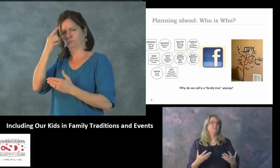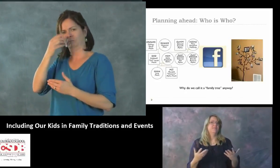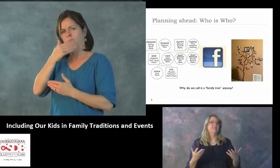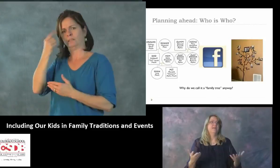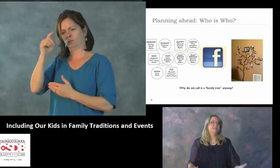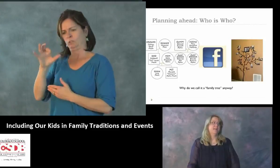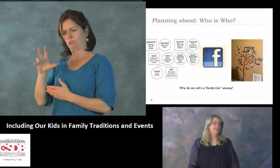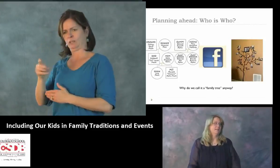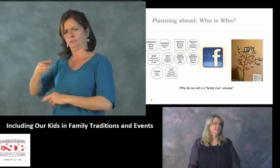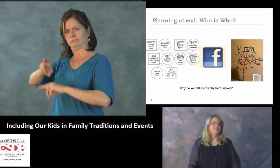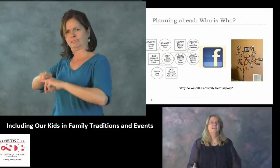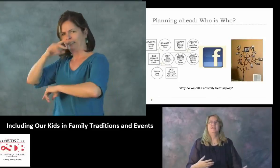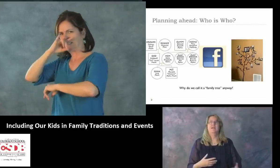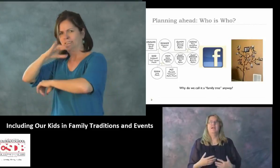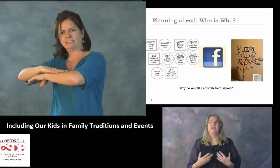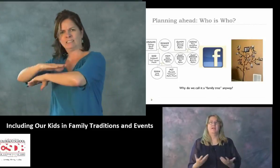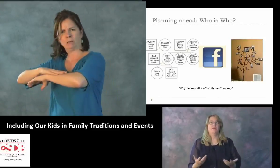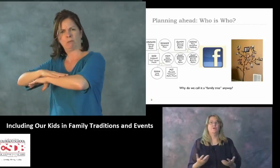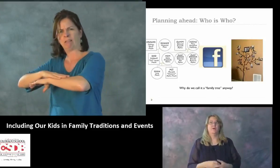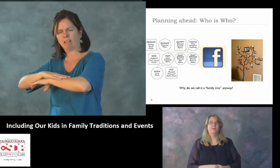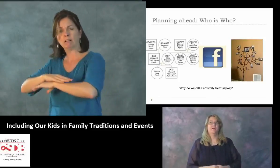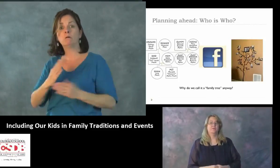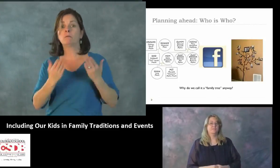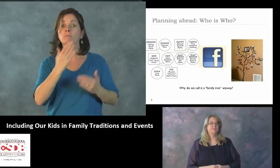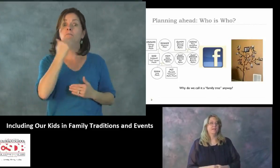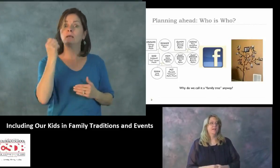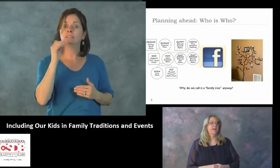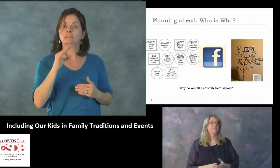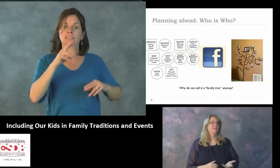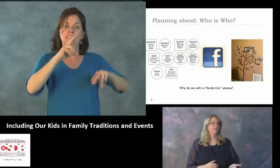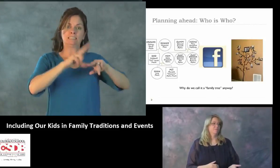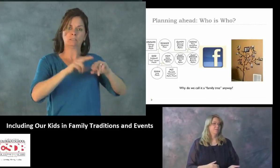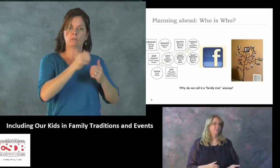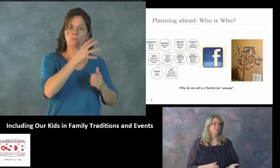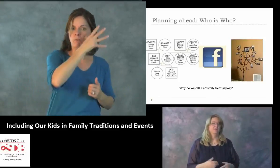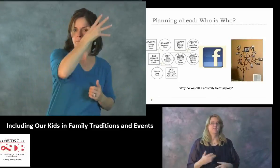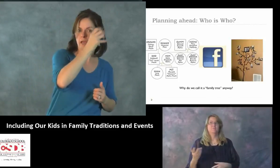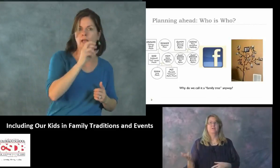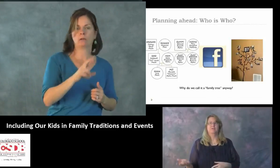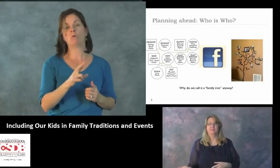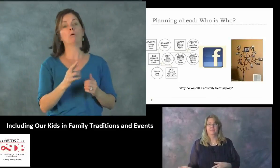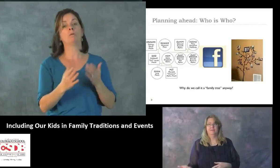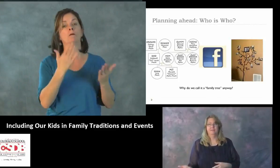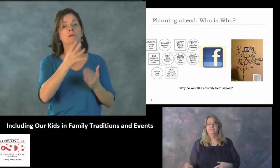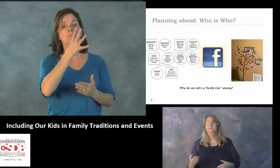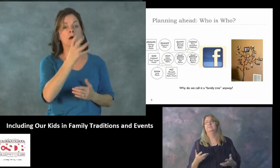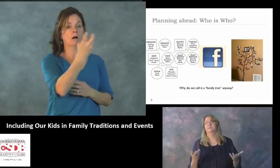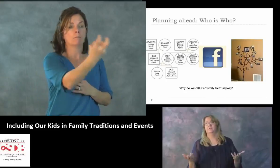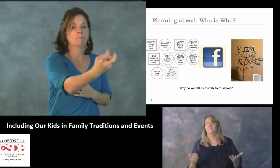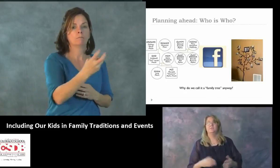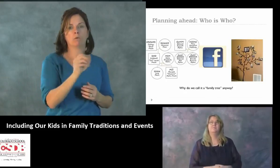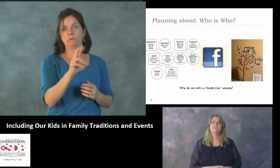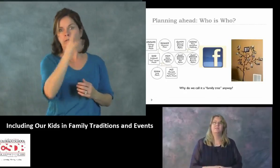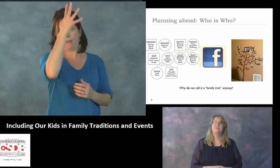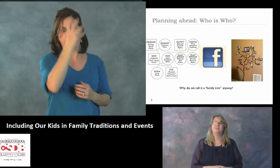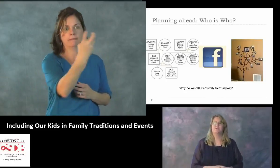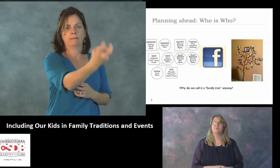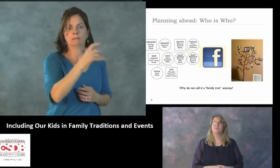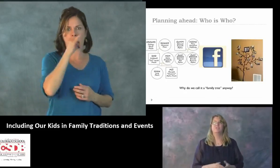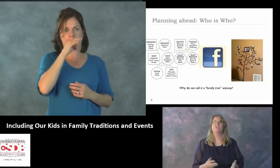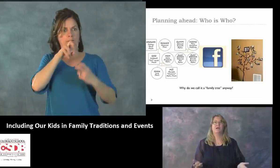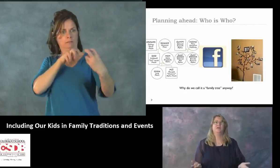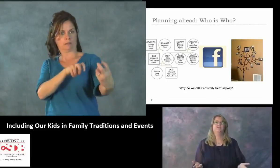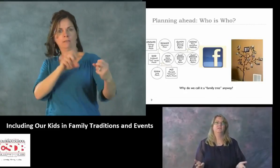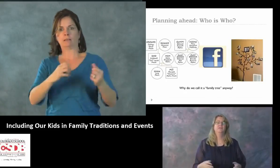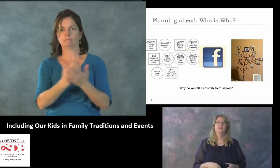sign everything they say at least. And I know my daughter would say half a conversation is better than none. So something to consider